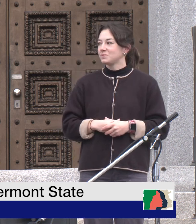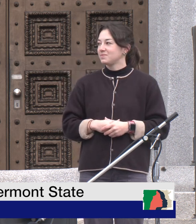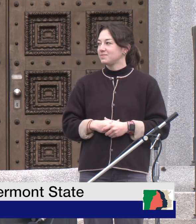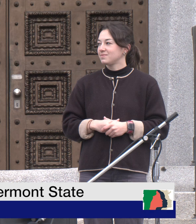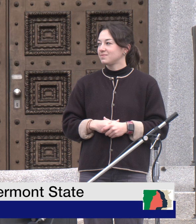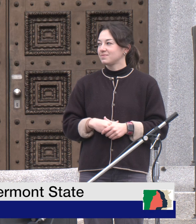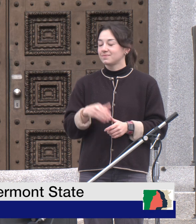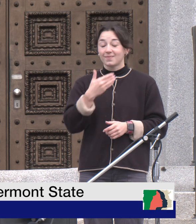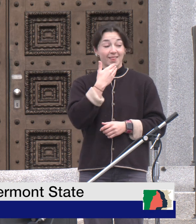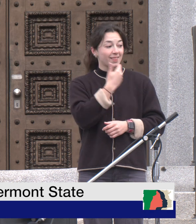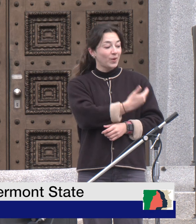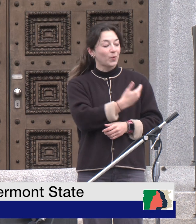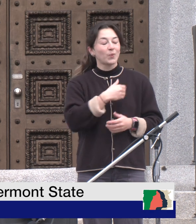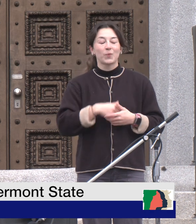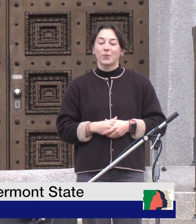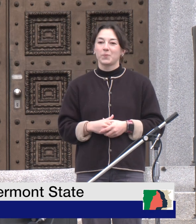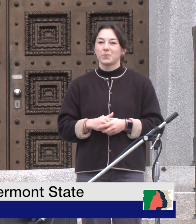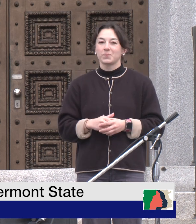Thank you.